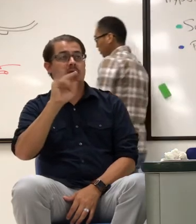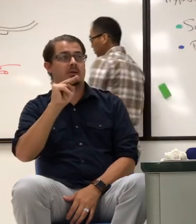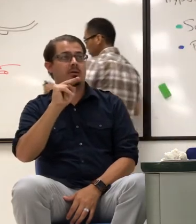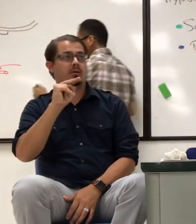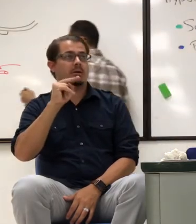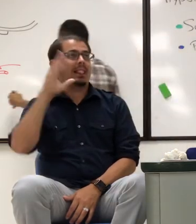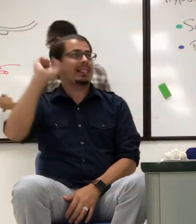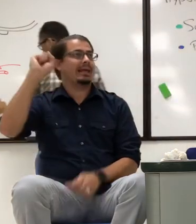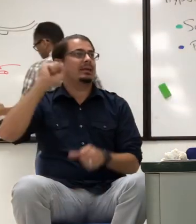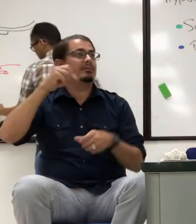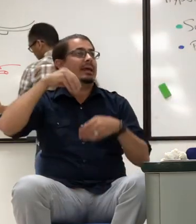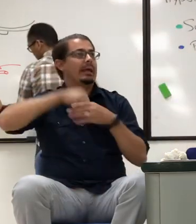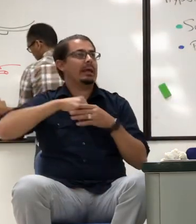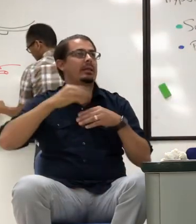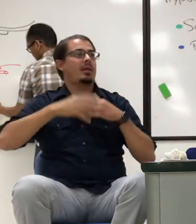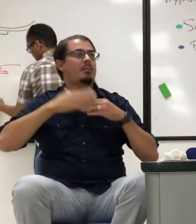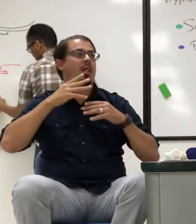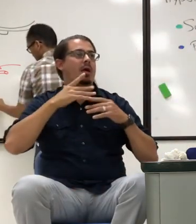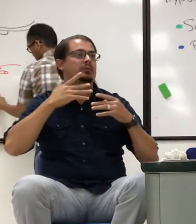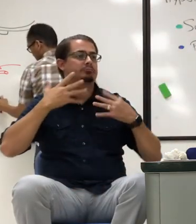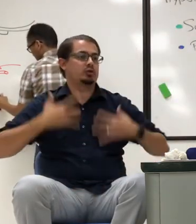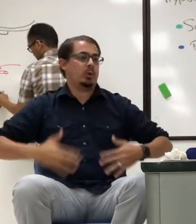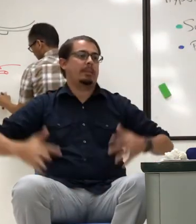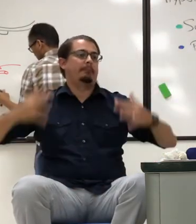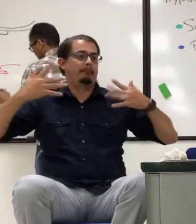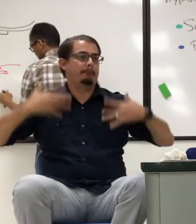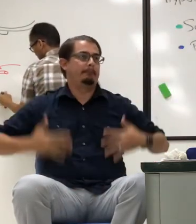leaving with the bloodstream.